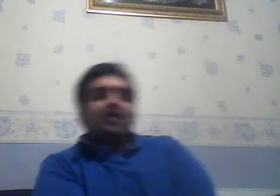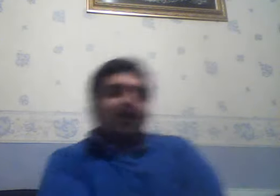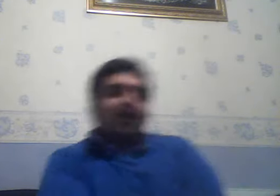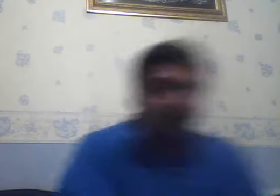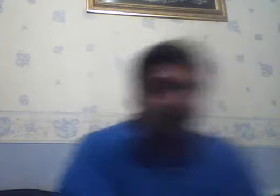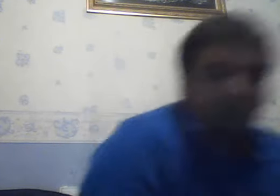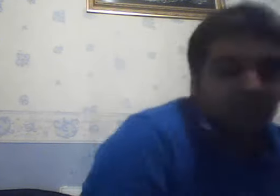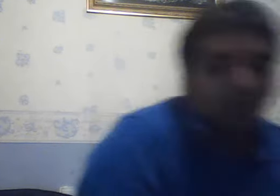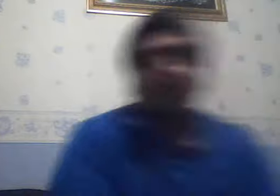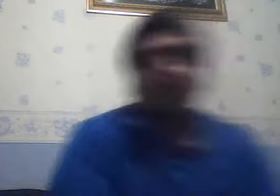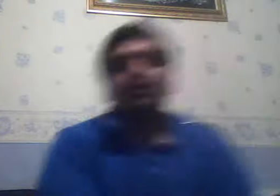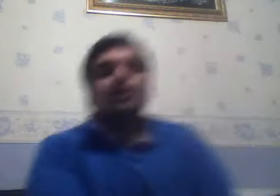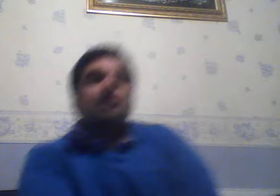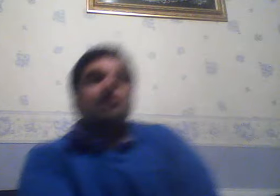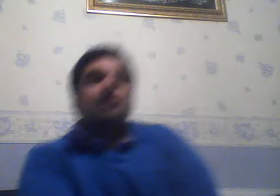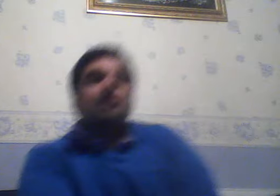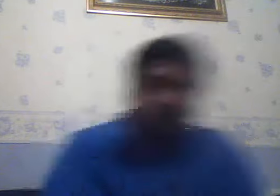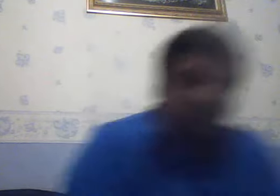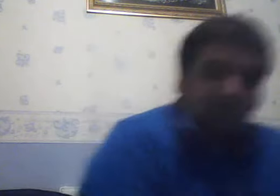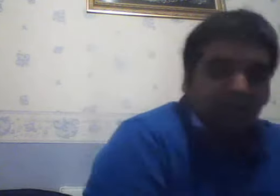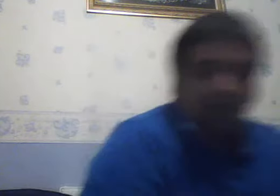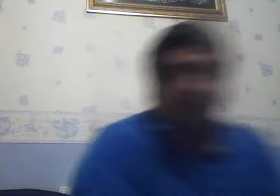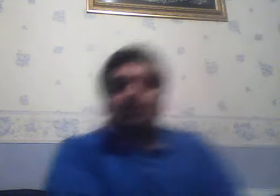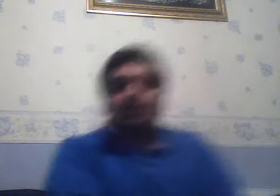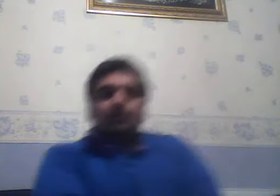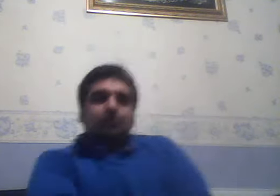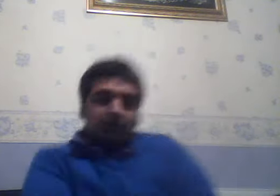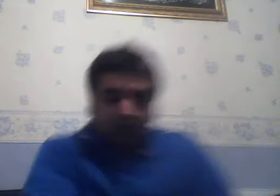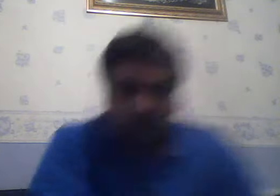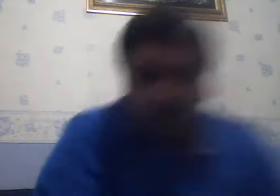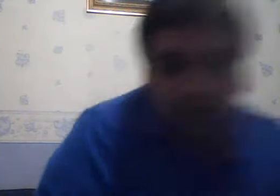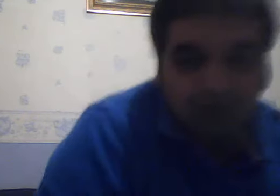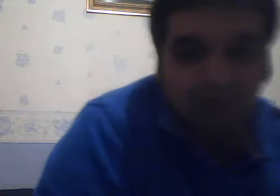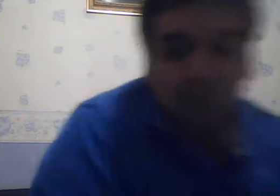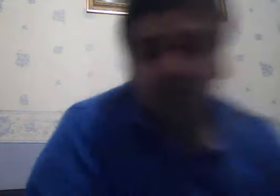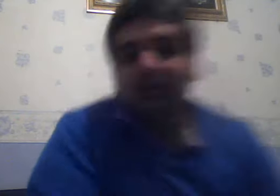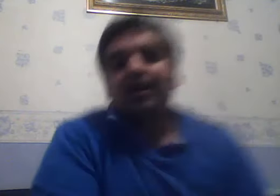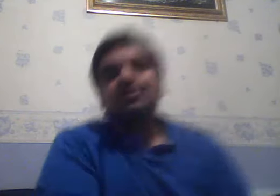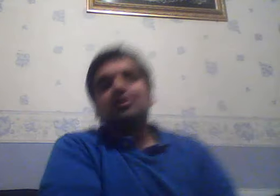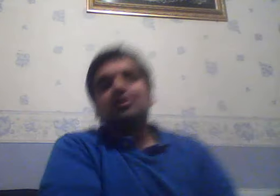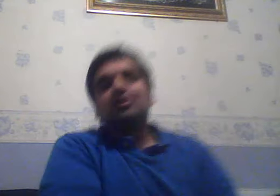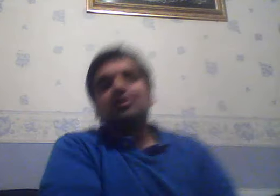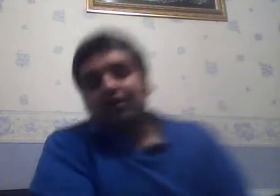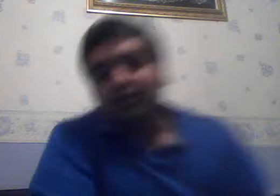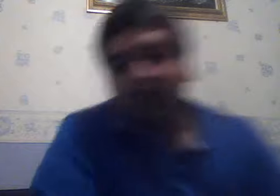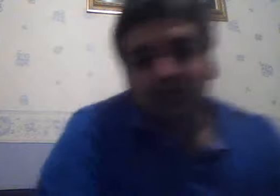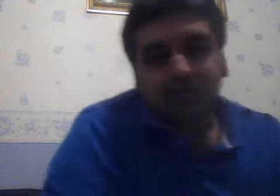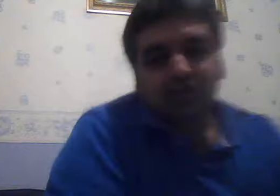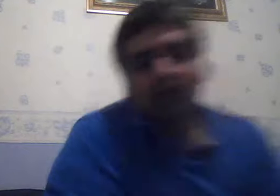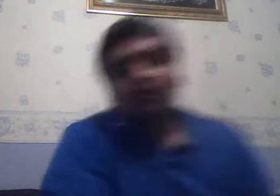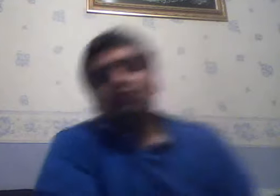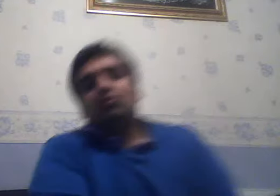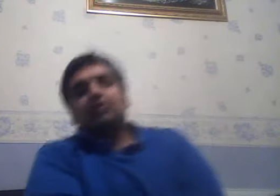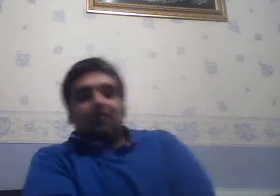Dad. I haven't been smoking. I've just been chilling out. I've been a bit lazy. It's because I'm tired. And all the late